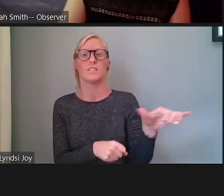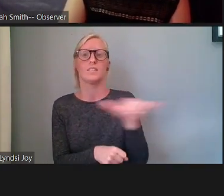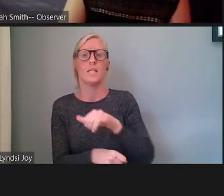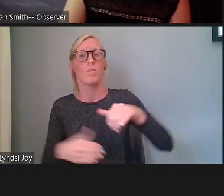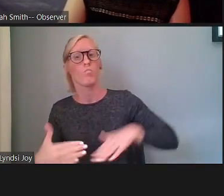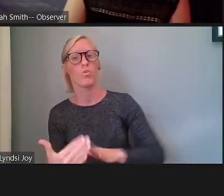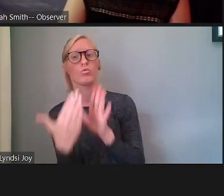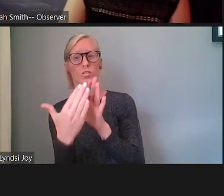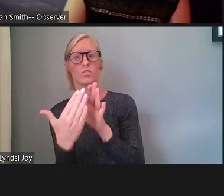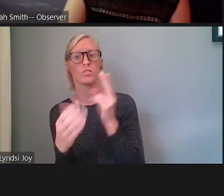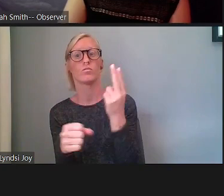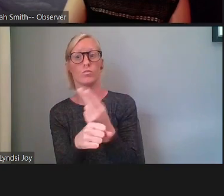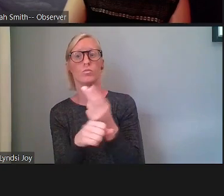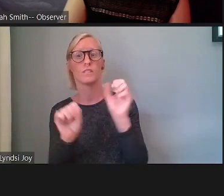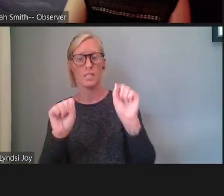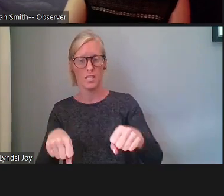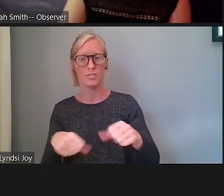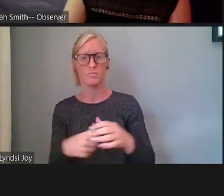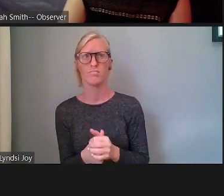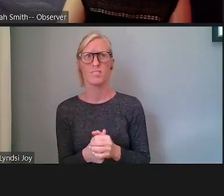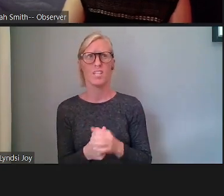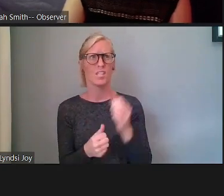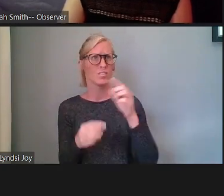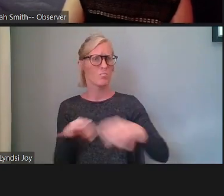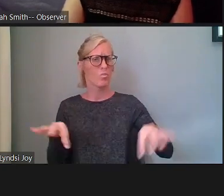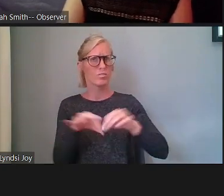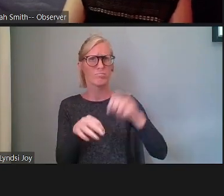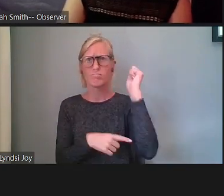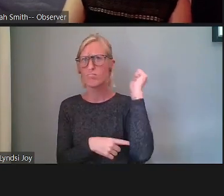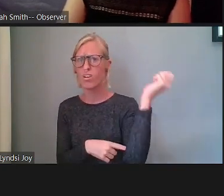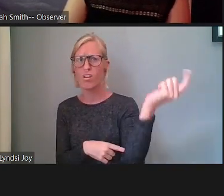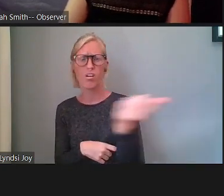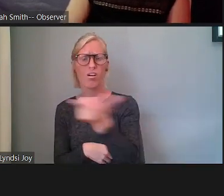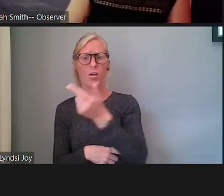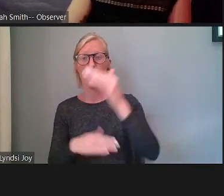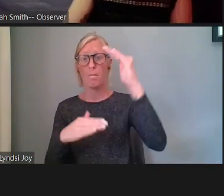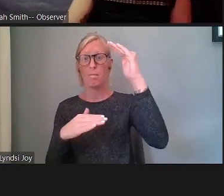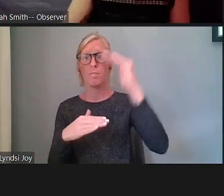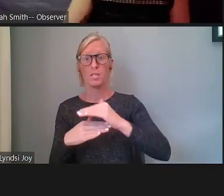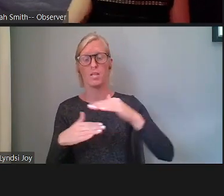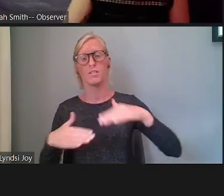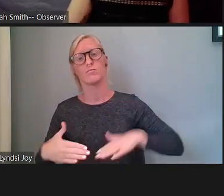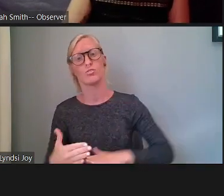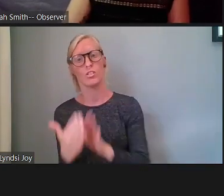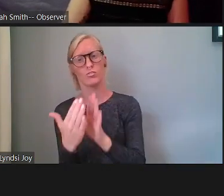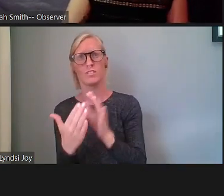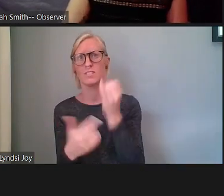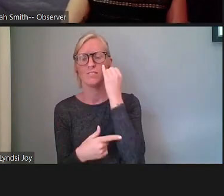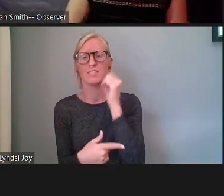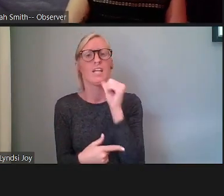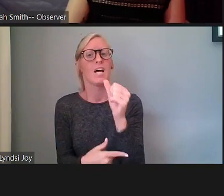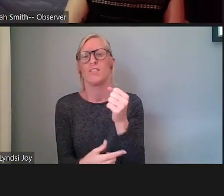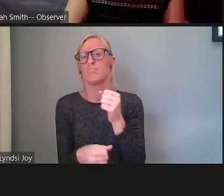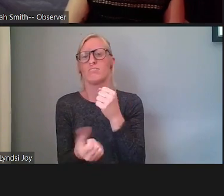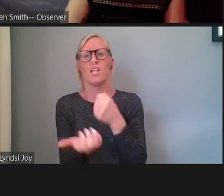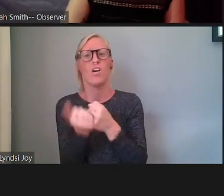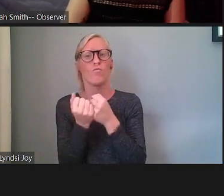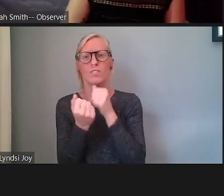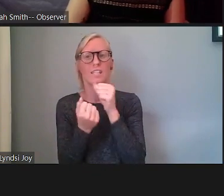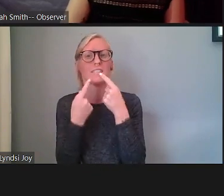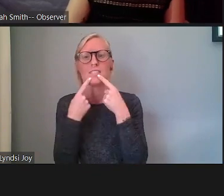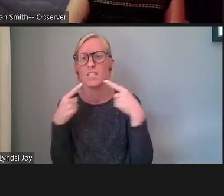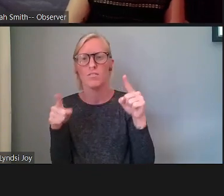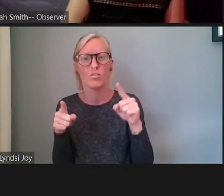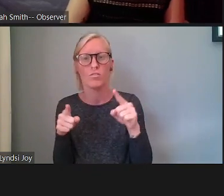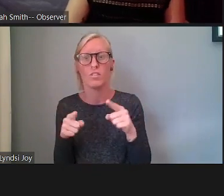about, and everyone to think about minimizing strategies which might not be very helpful for you. So these are things that feel really good